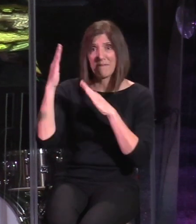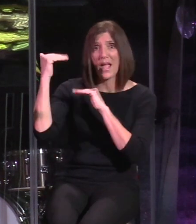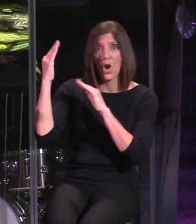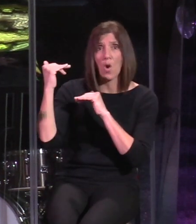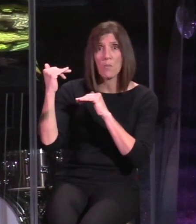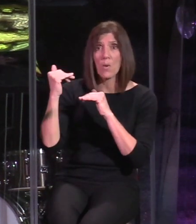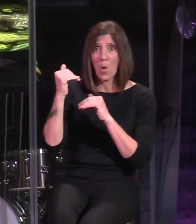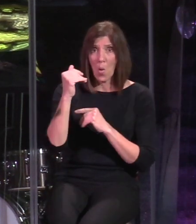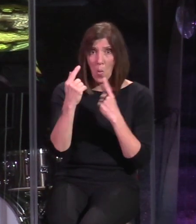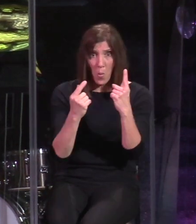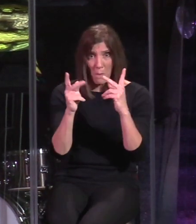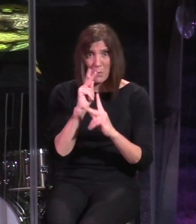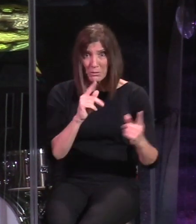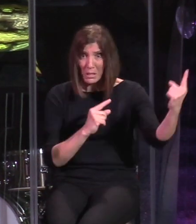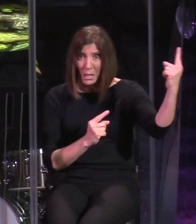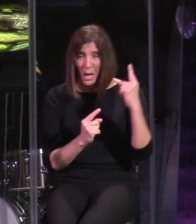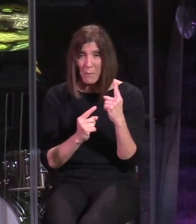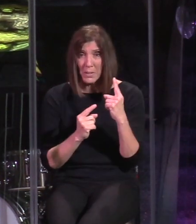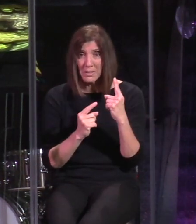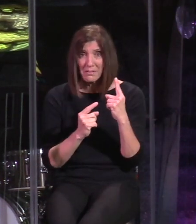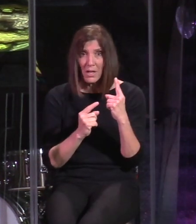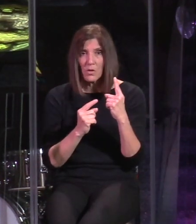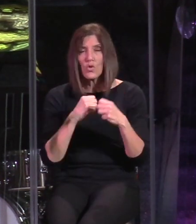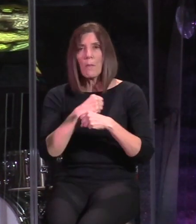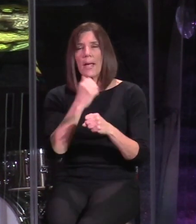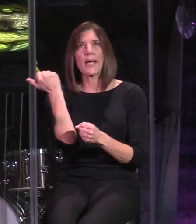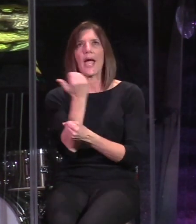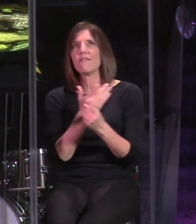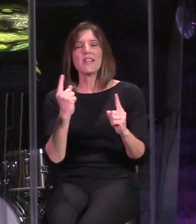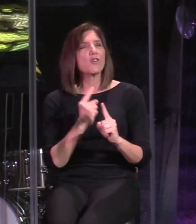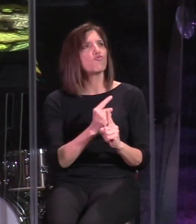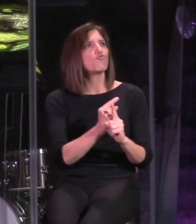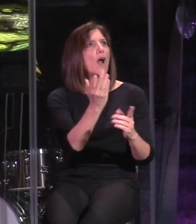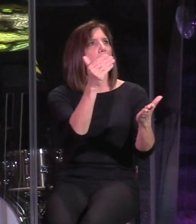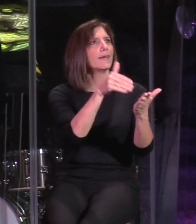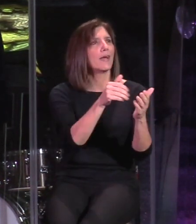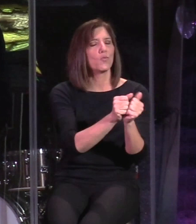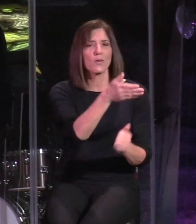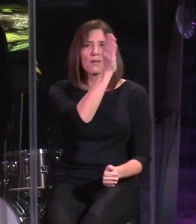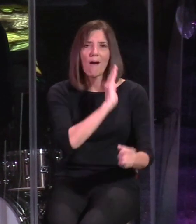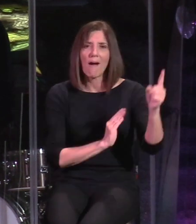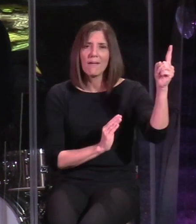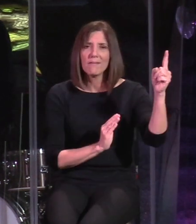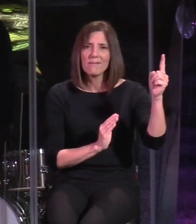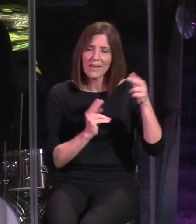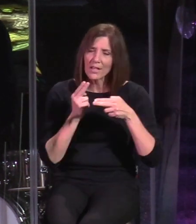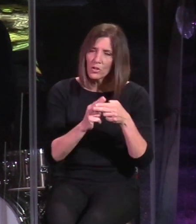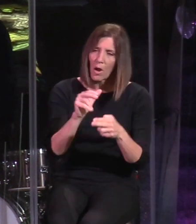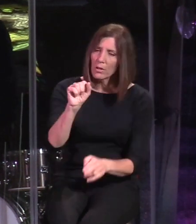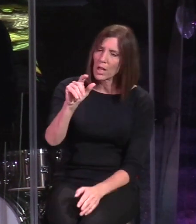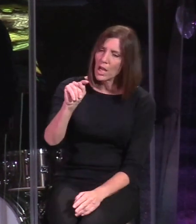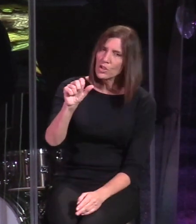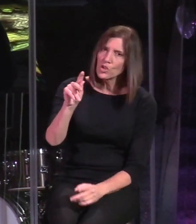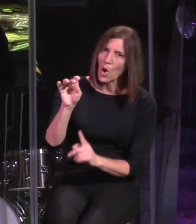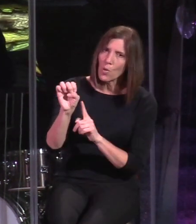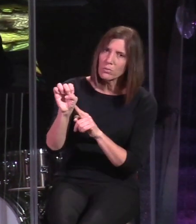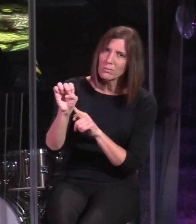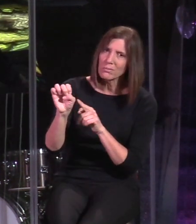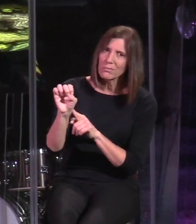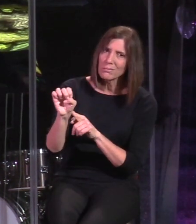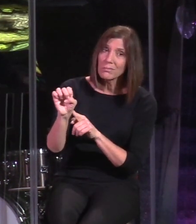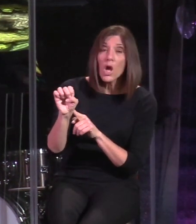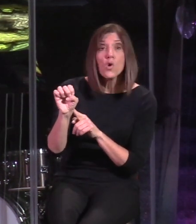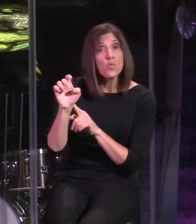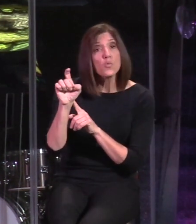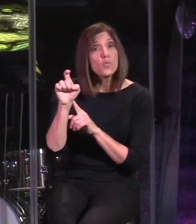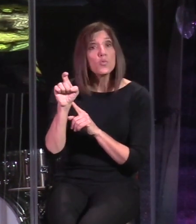things right again with God. And that is the same hope to which we must cling today. And it's the